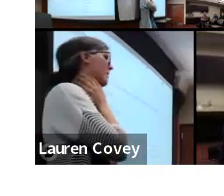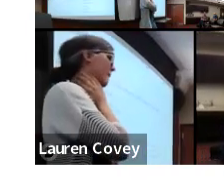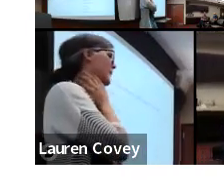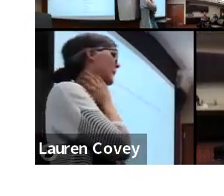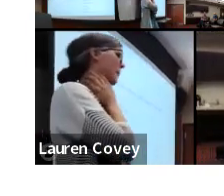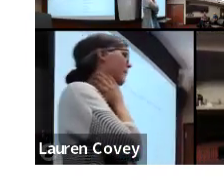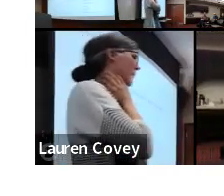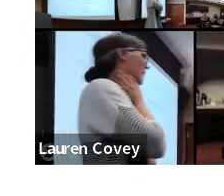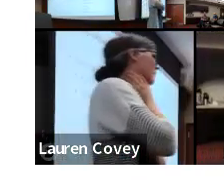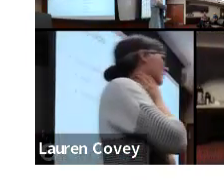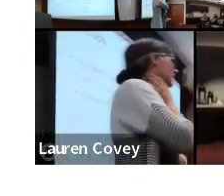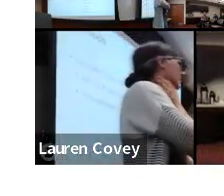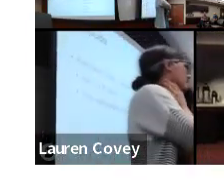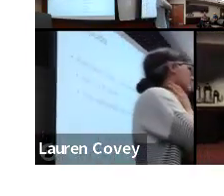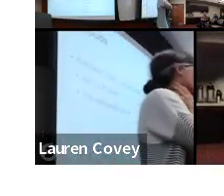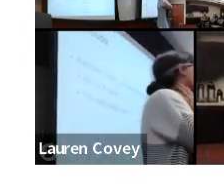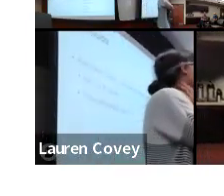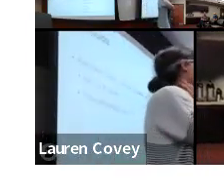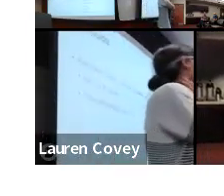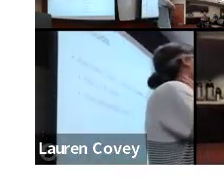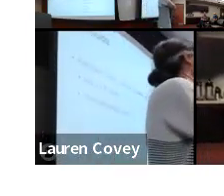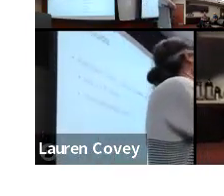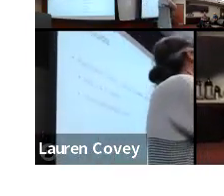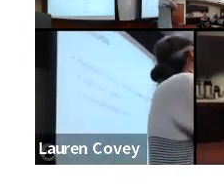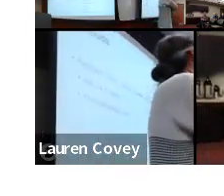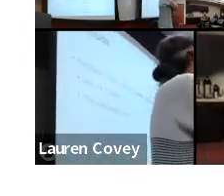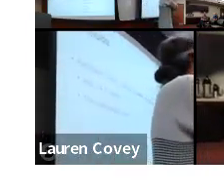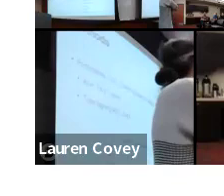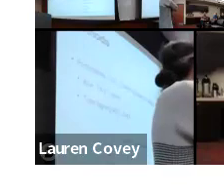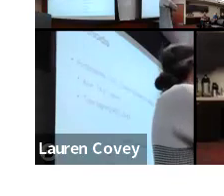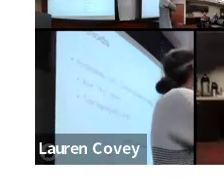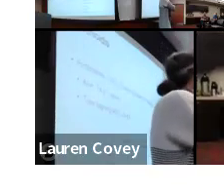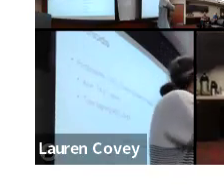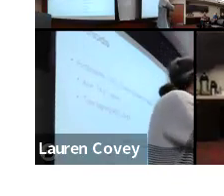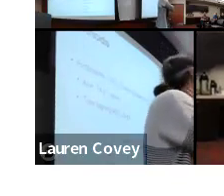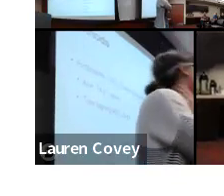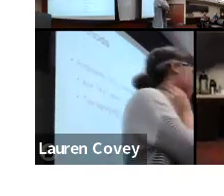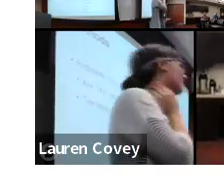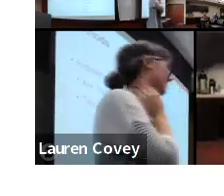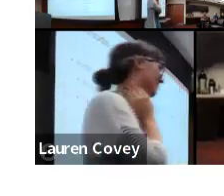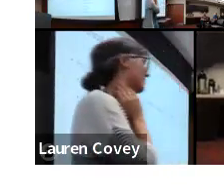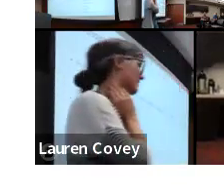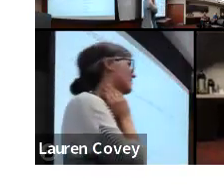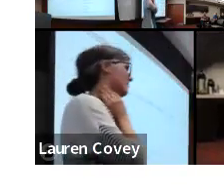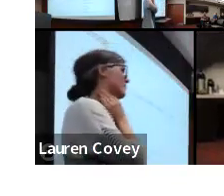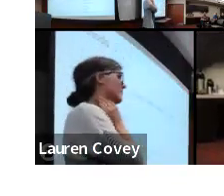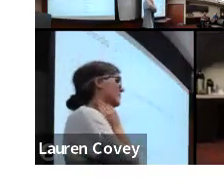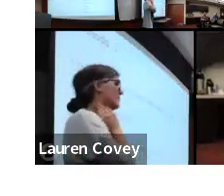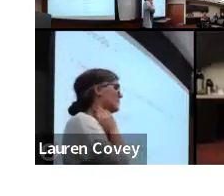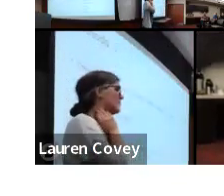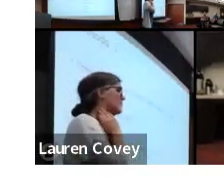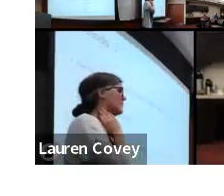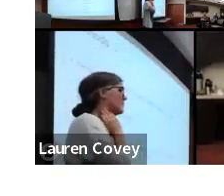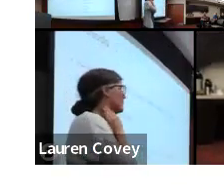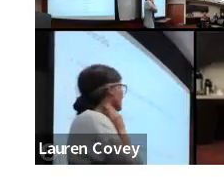reading is part of language acquisition, right? So Spanish has more of all to the language. That you did you